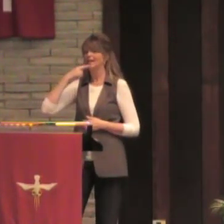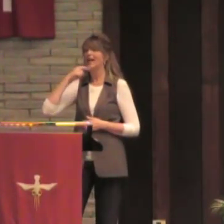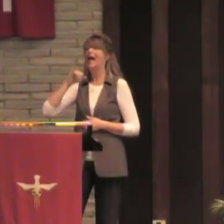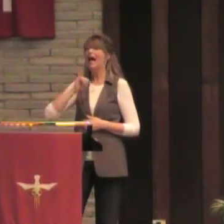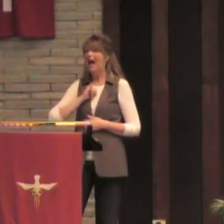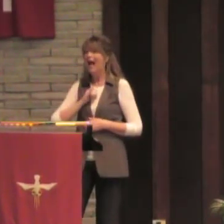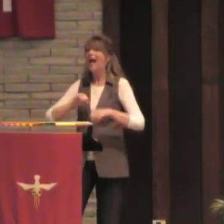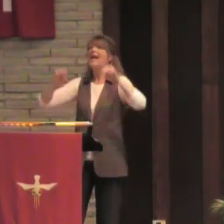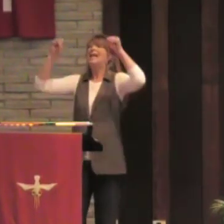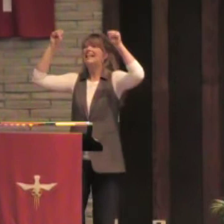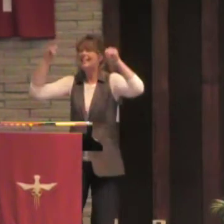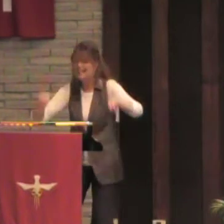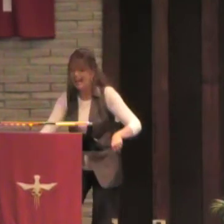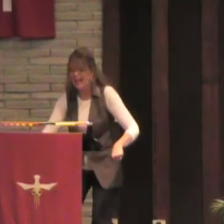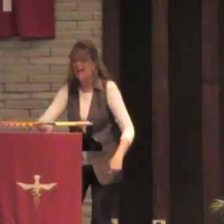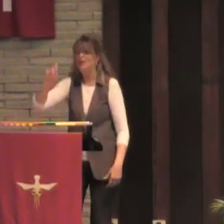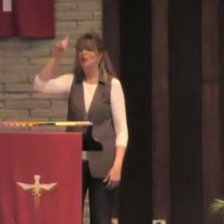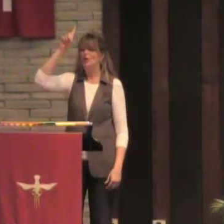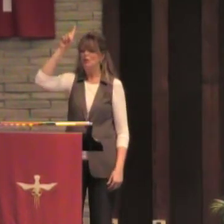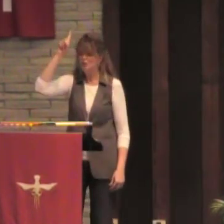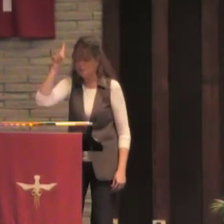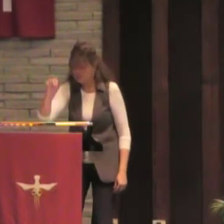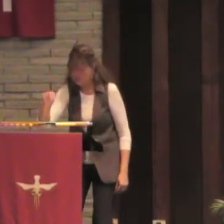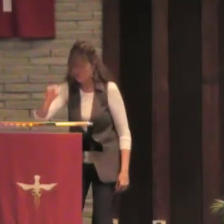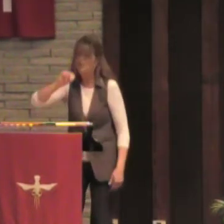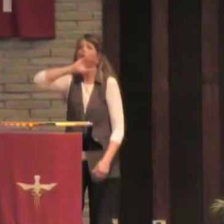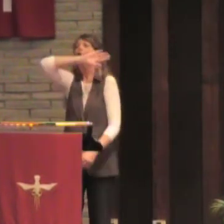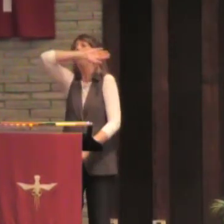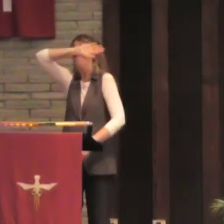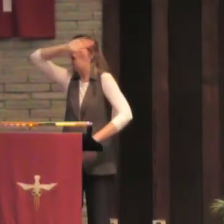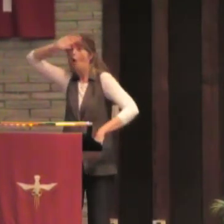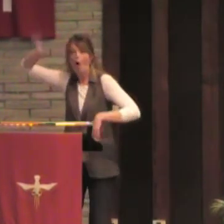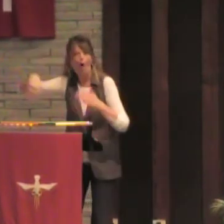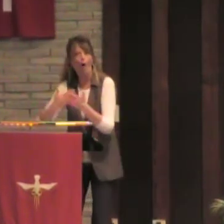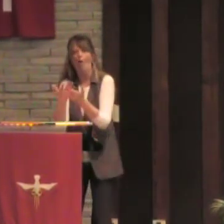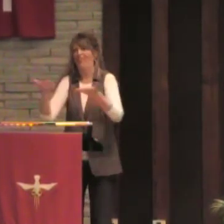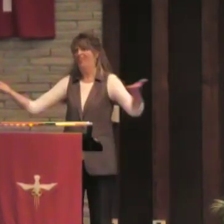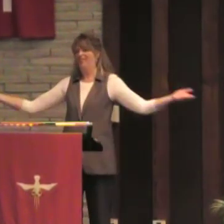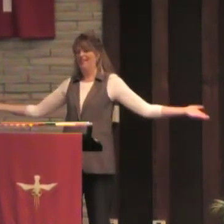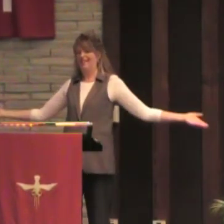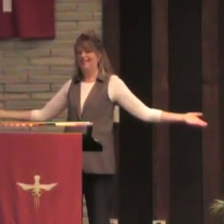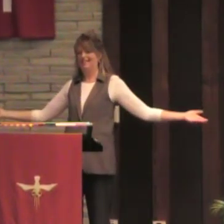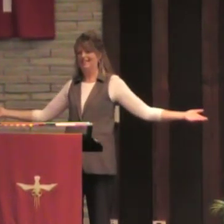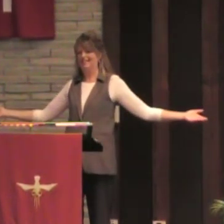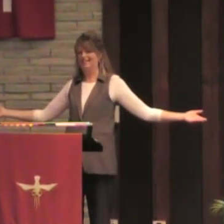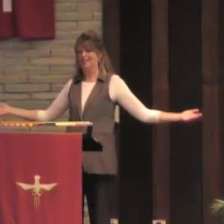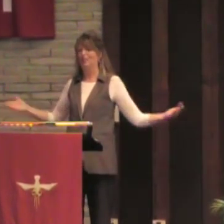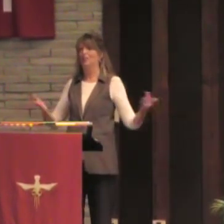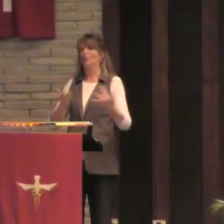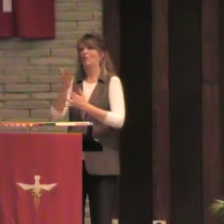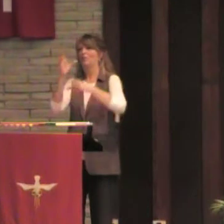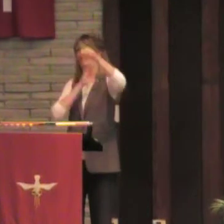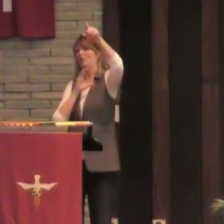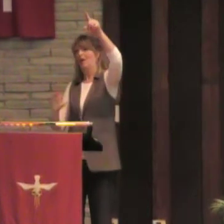one to remember. It says, I can do all things